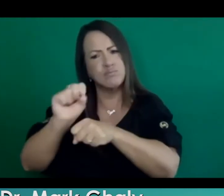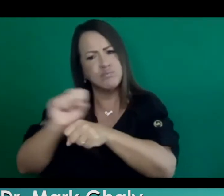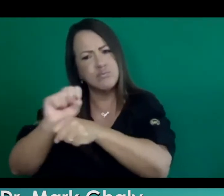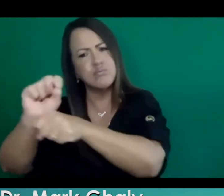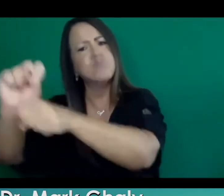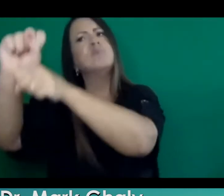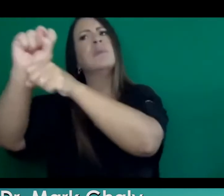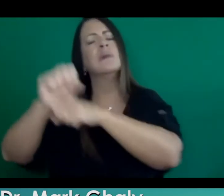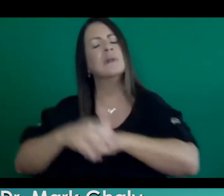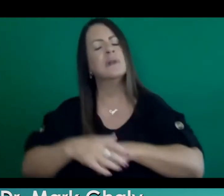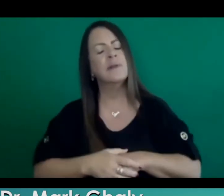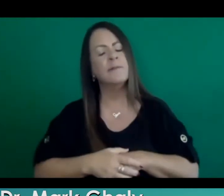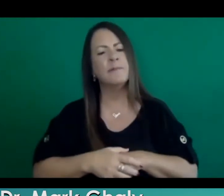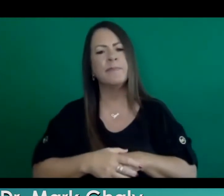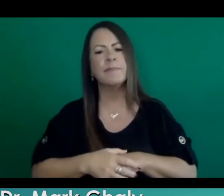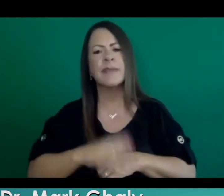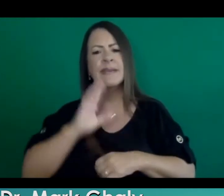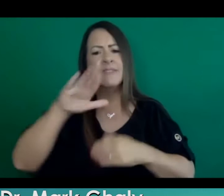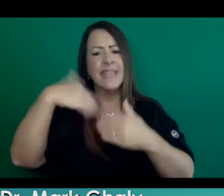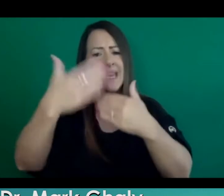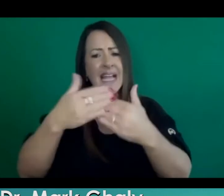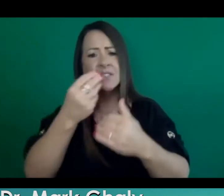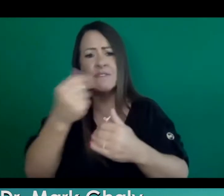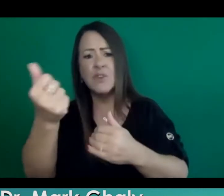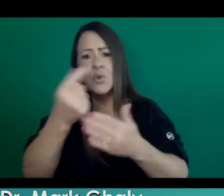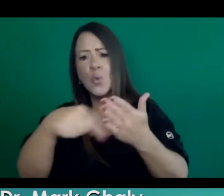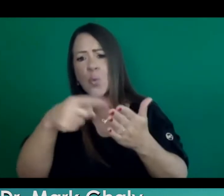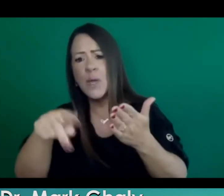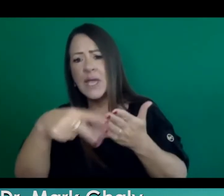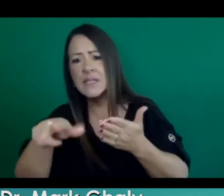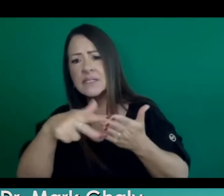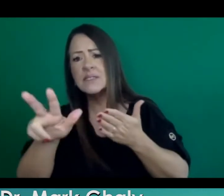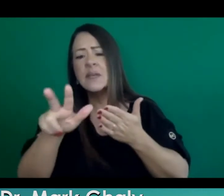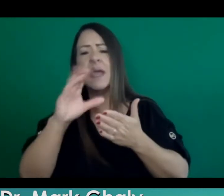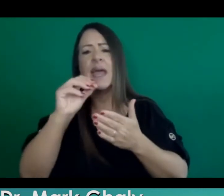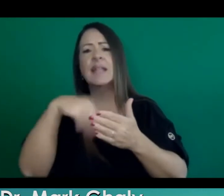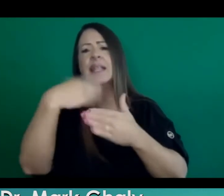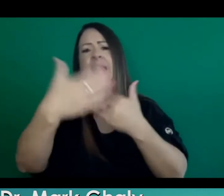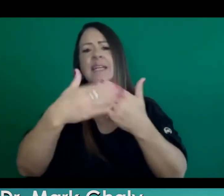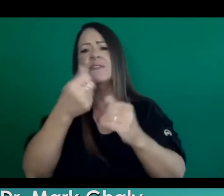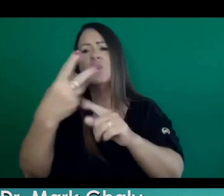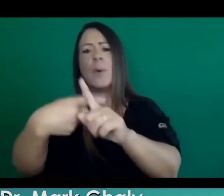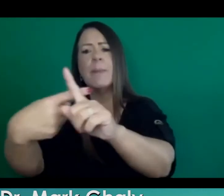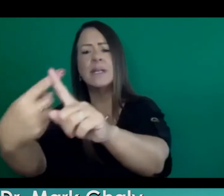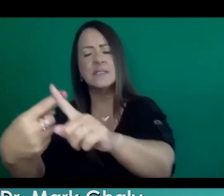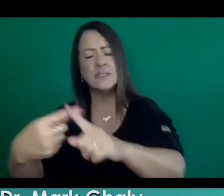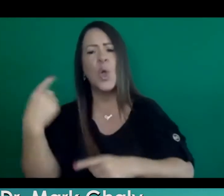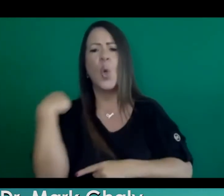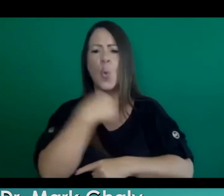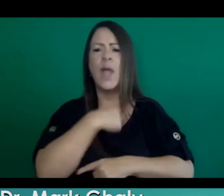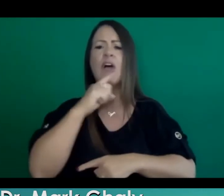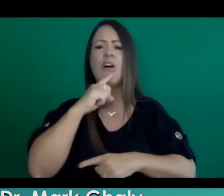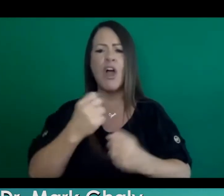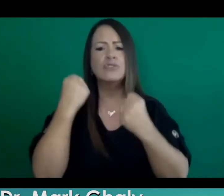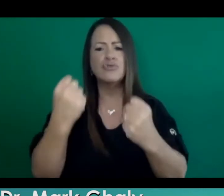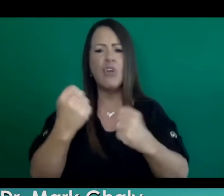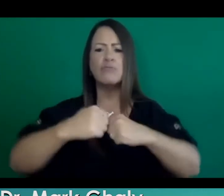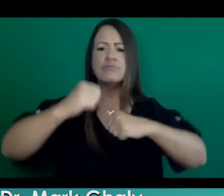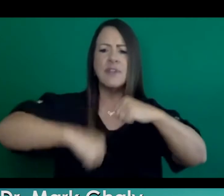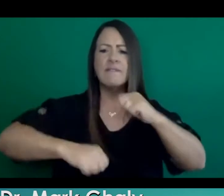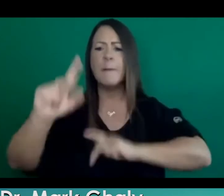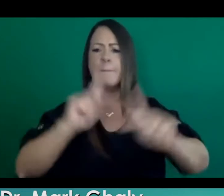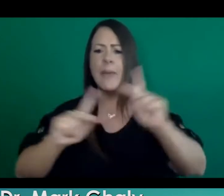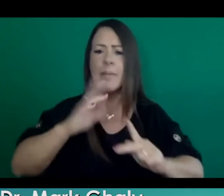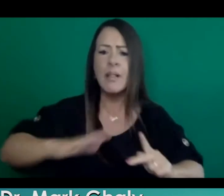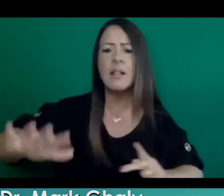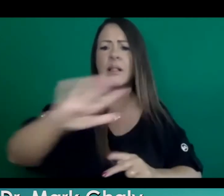months where additional challenges come our way, the resolve and resilience of Californians cannot be